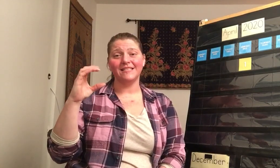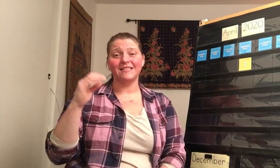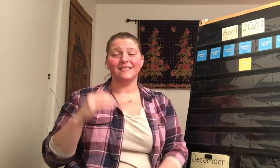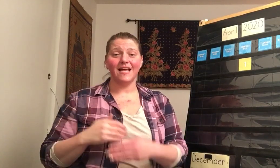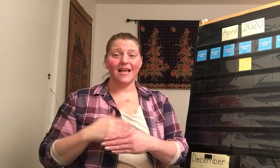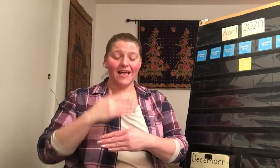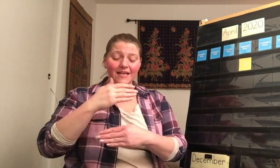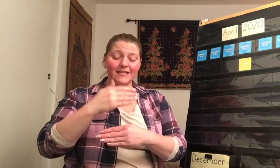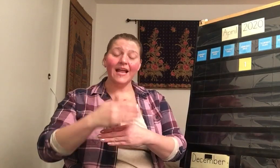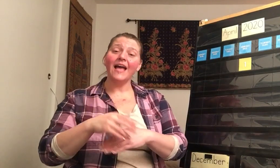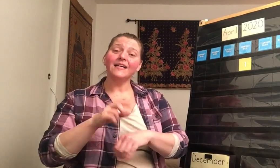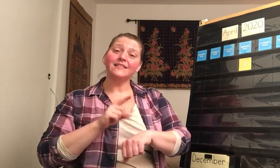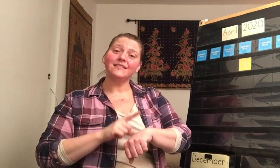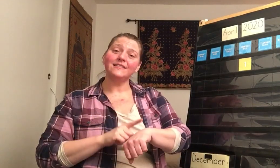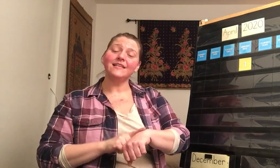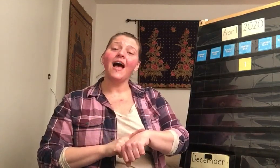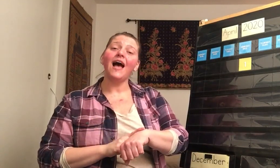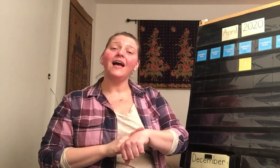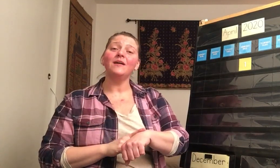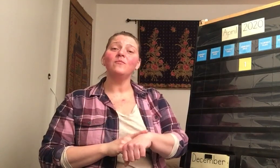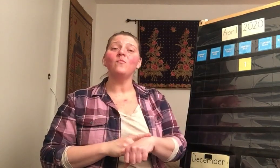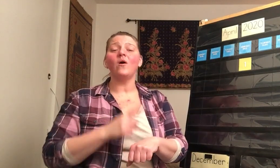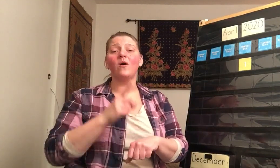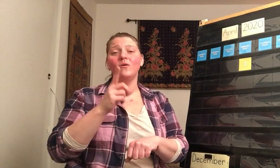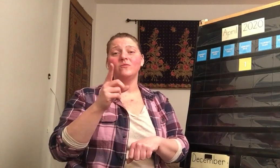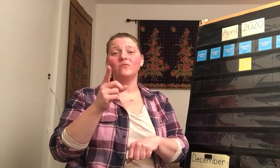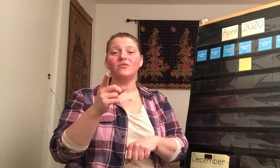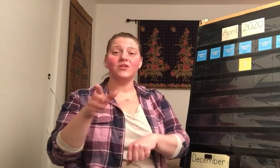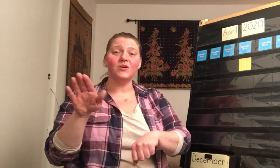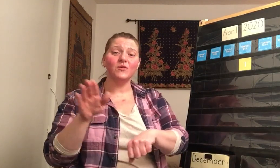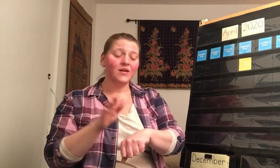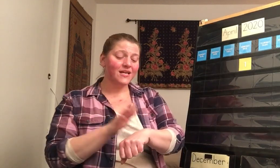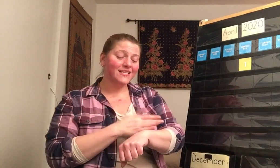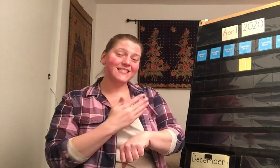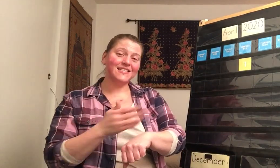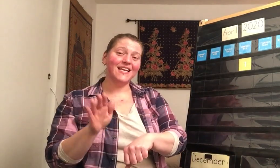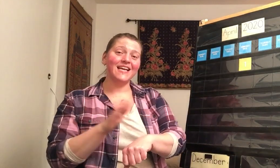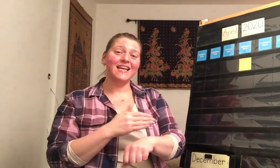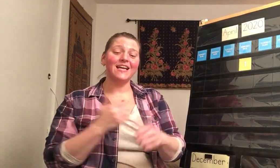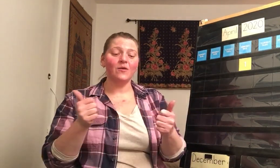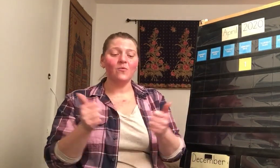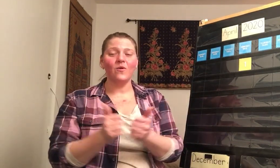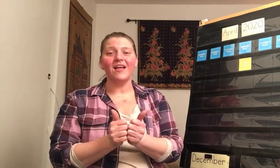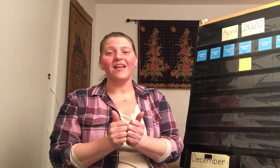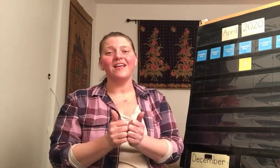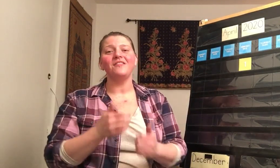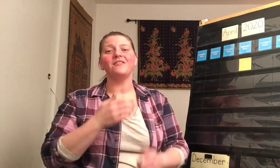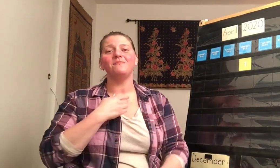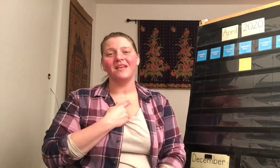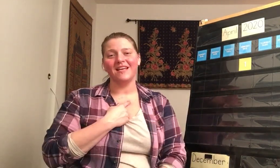ABCs. Next time, won't you sing with me?